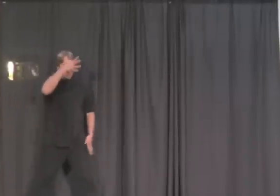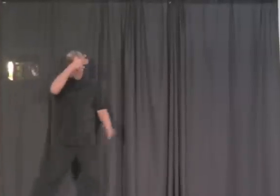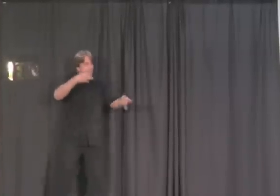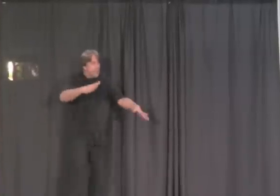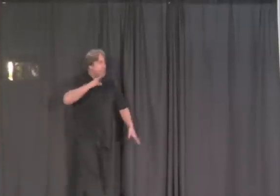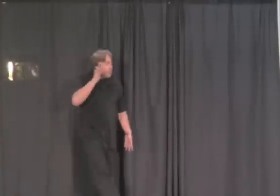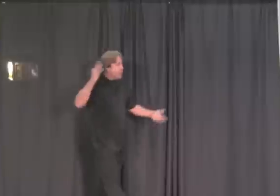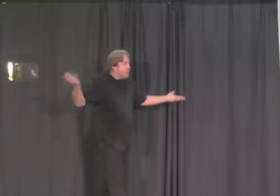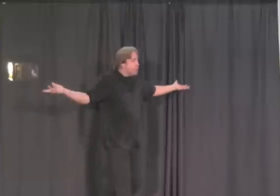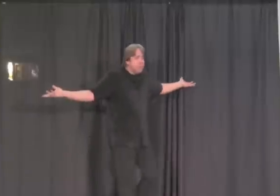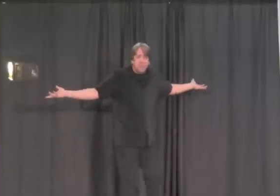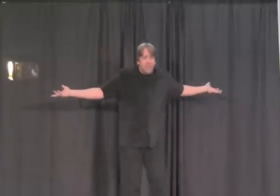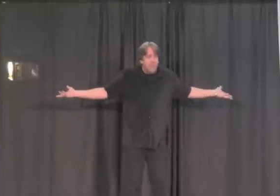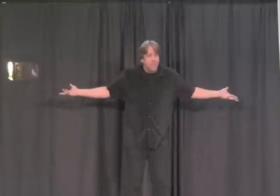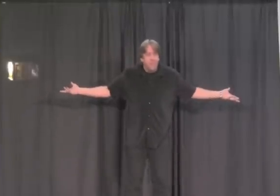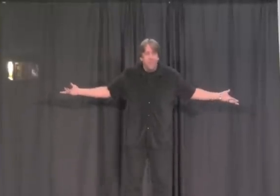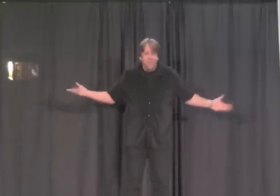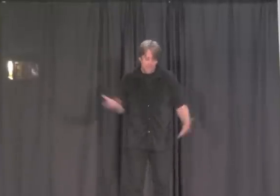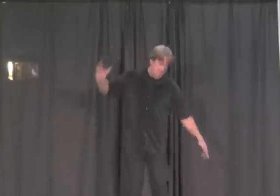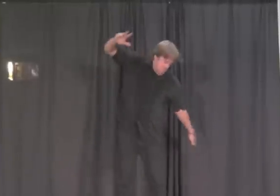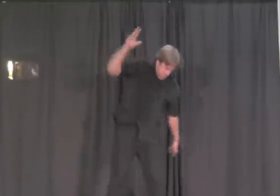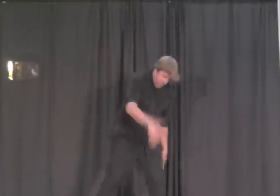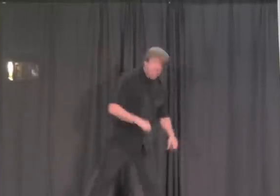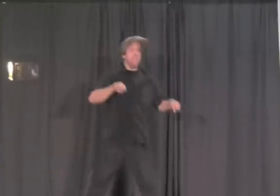I told you, my dad hates cats.